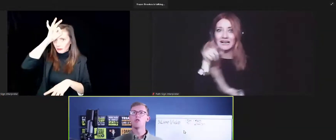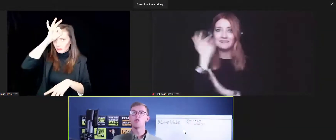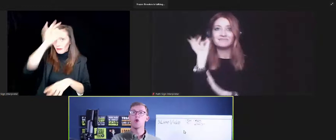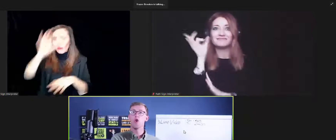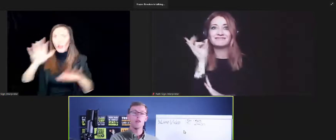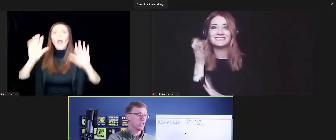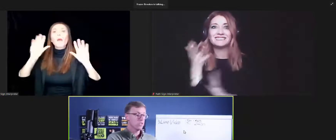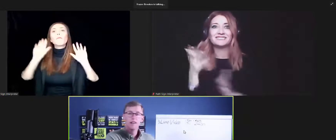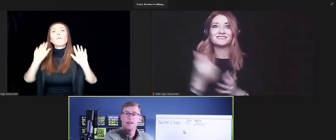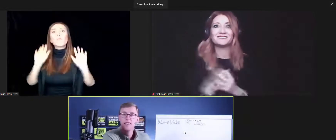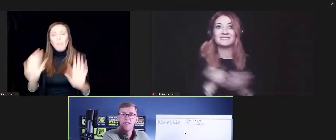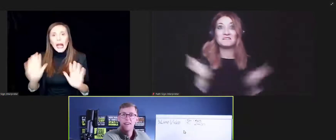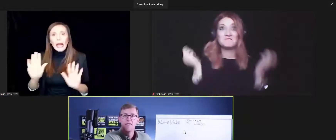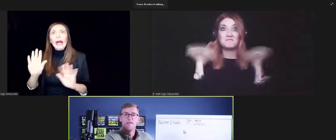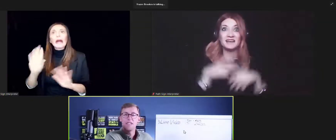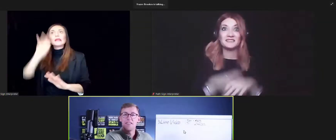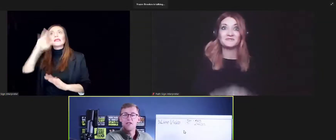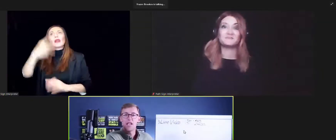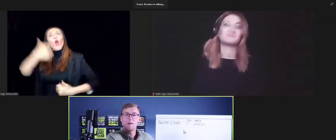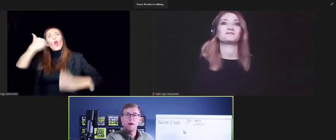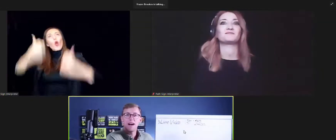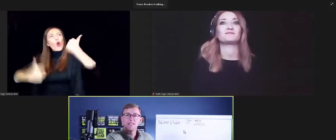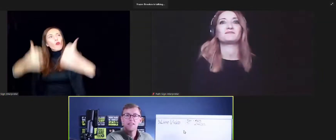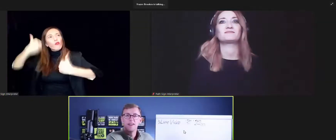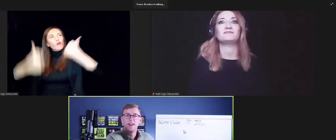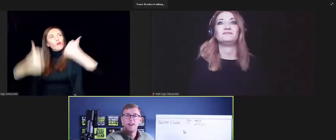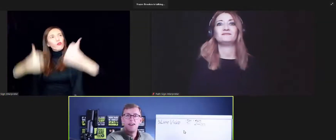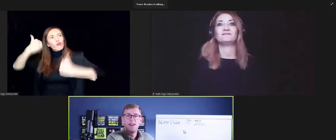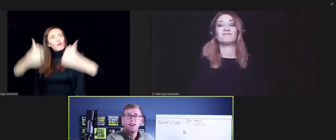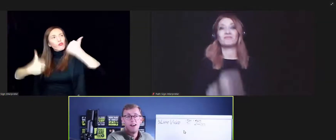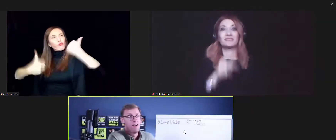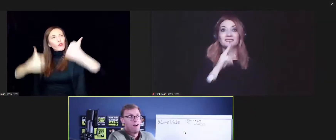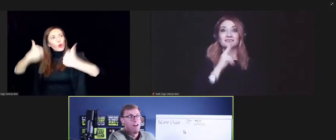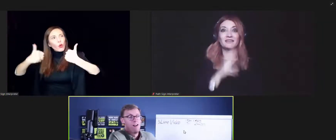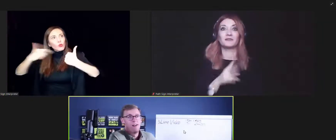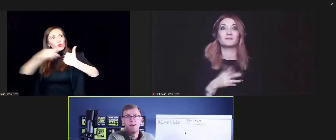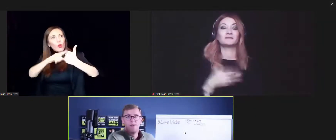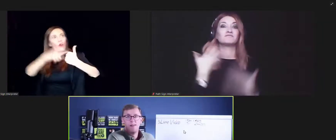2,400 stories for you to get the same impact.